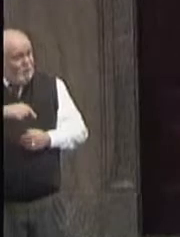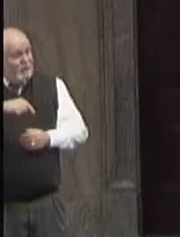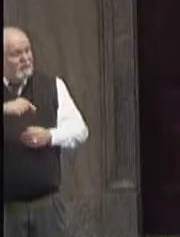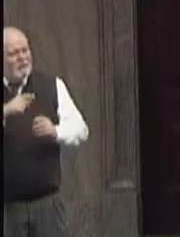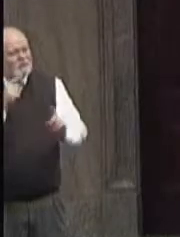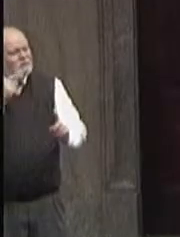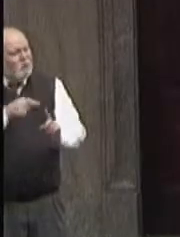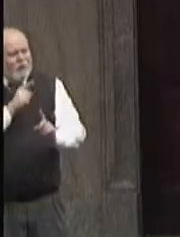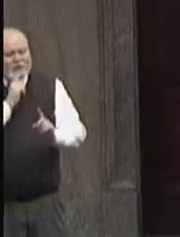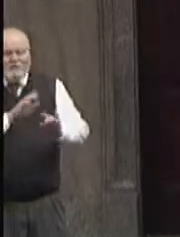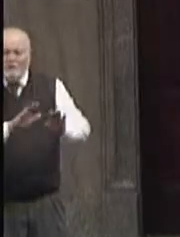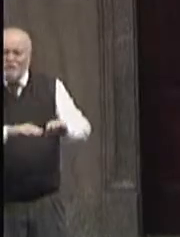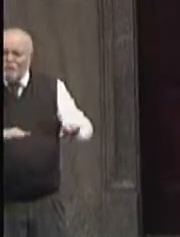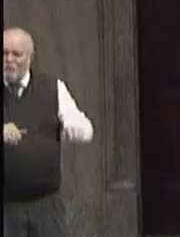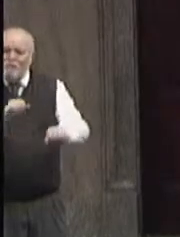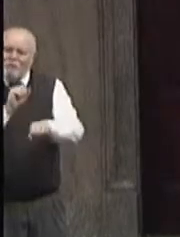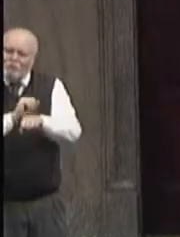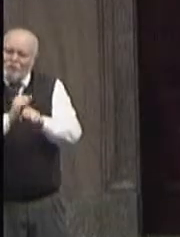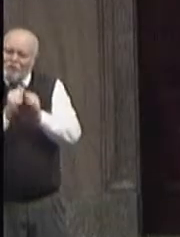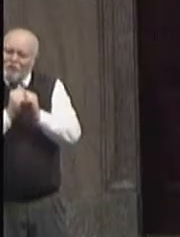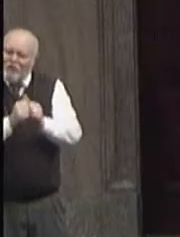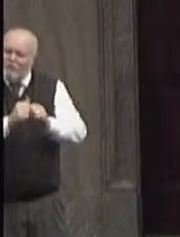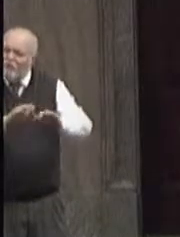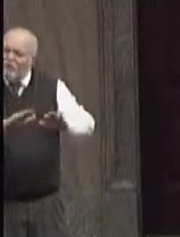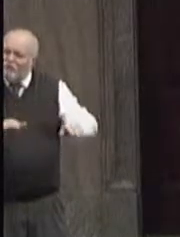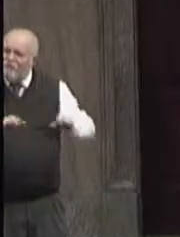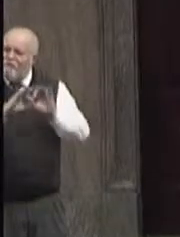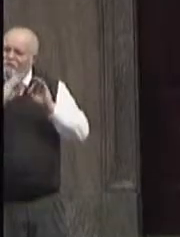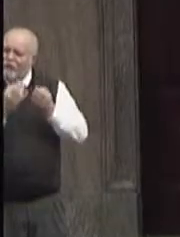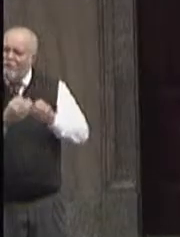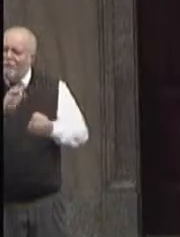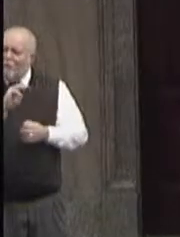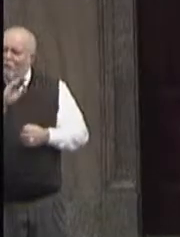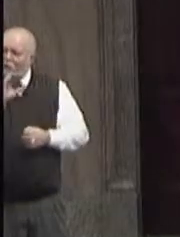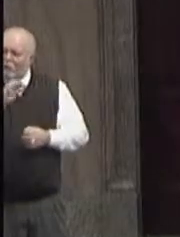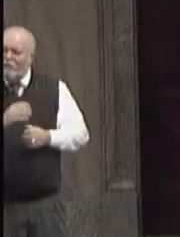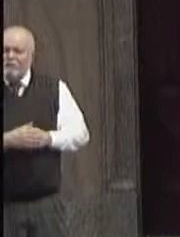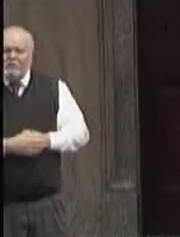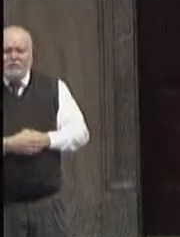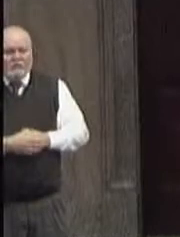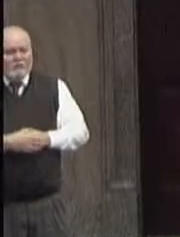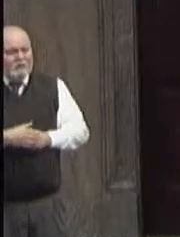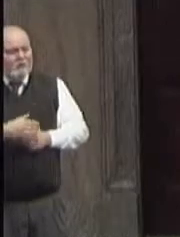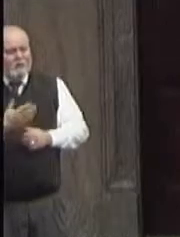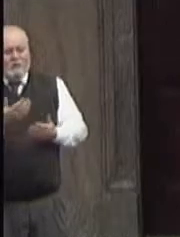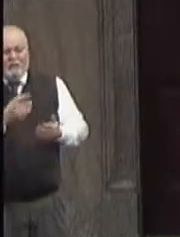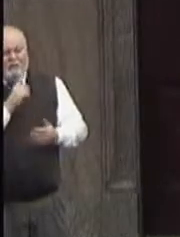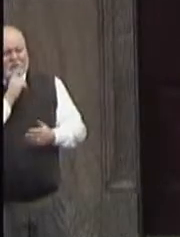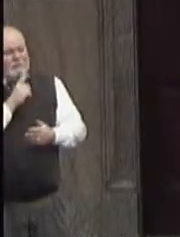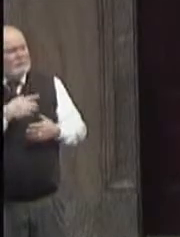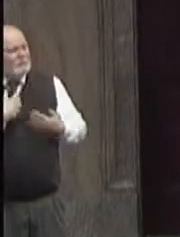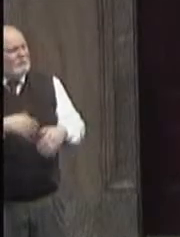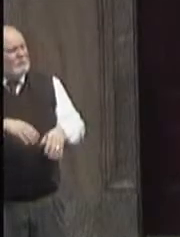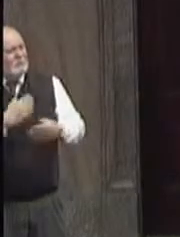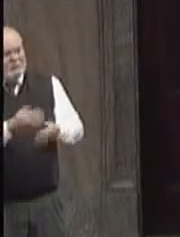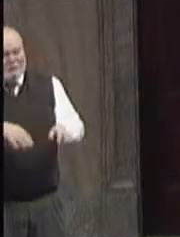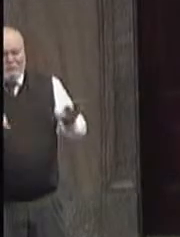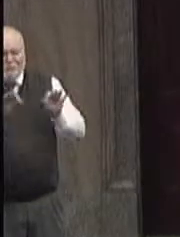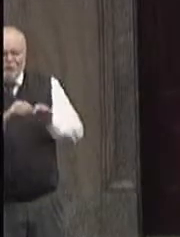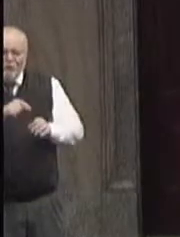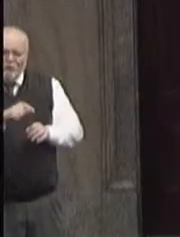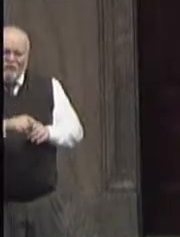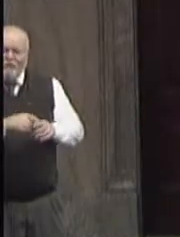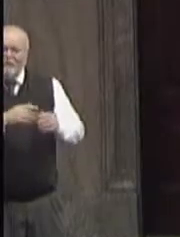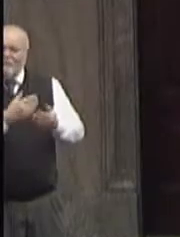the children, and we must work together for the children and families in Monroe County. The stakes could not be higher for these fragile